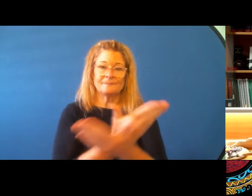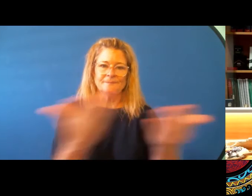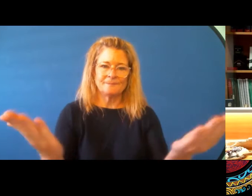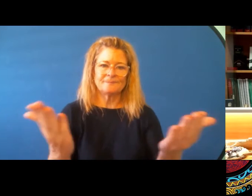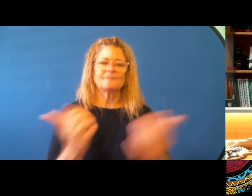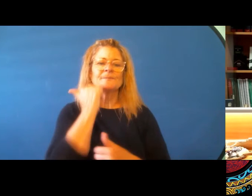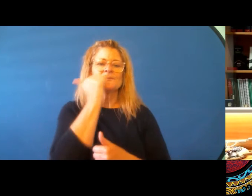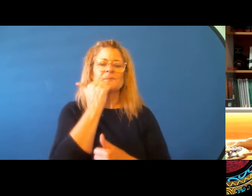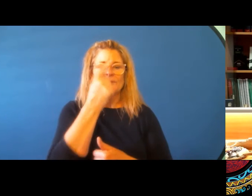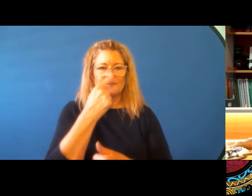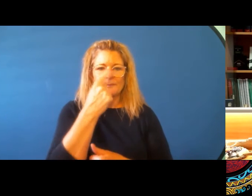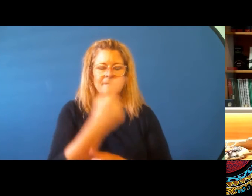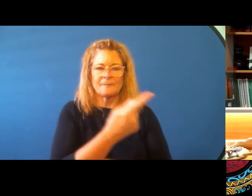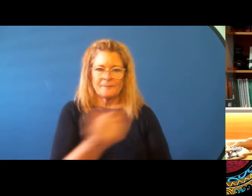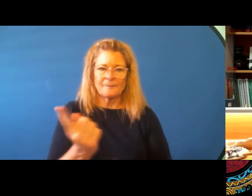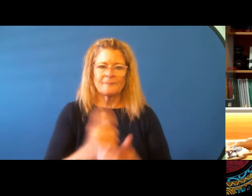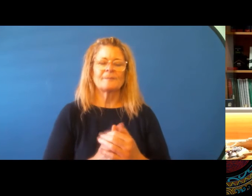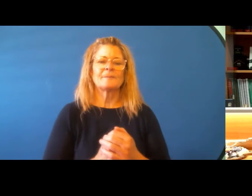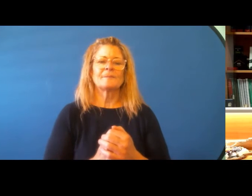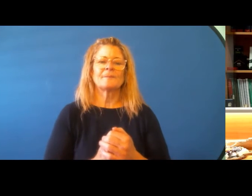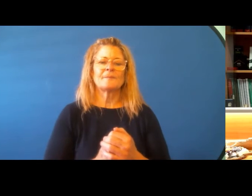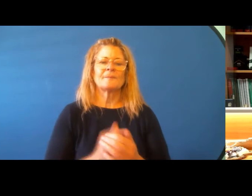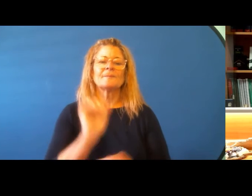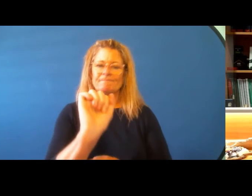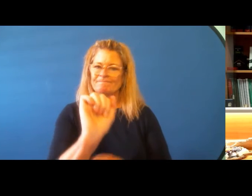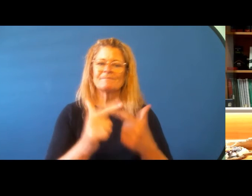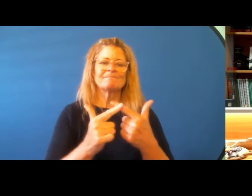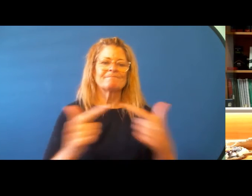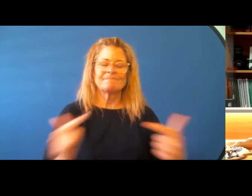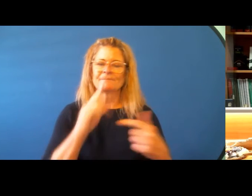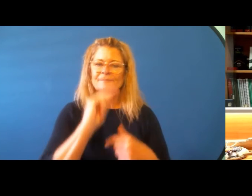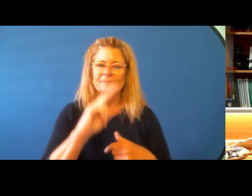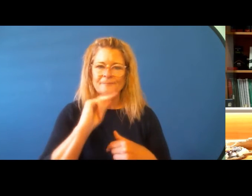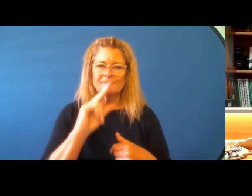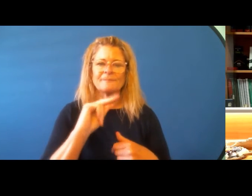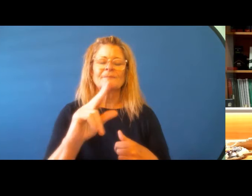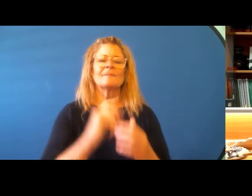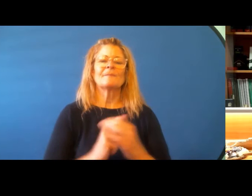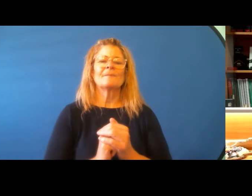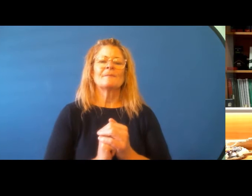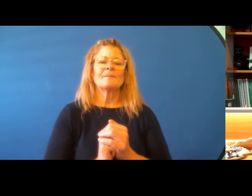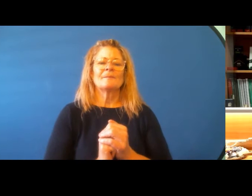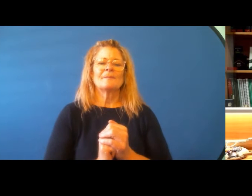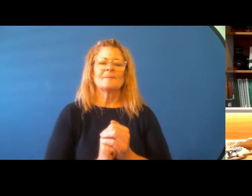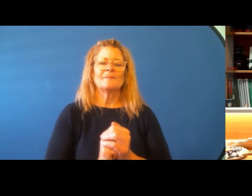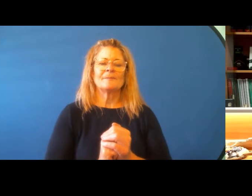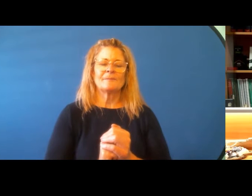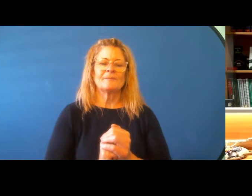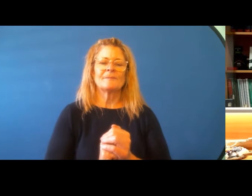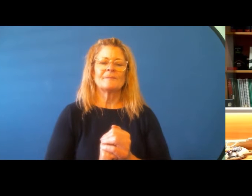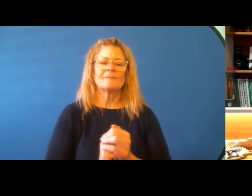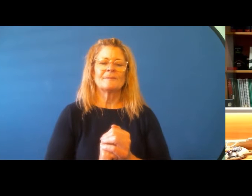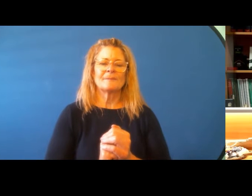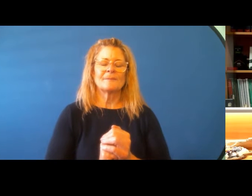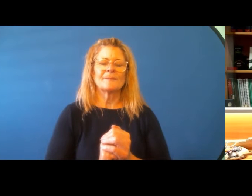nei. Ki ngā iwi take o te whenua moia, kei ngā iti, kei ngā rahi, kei ngā rangatira,